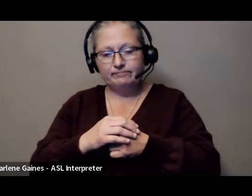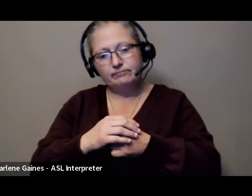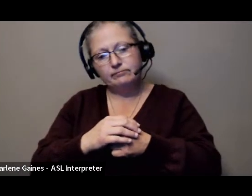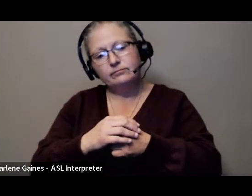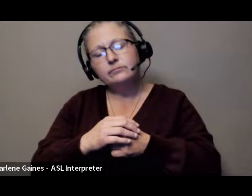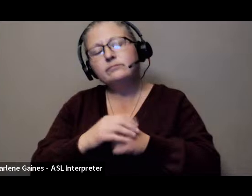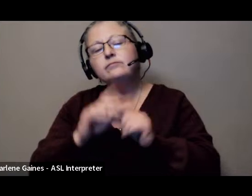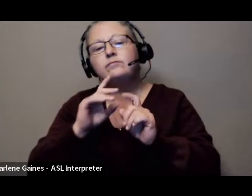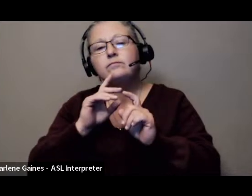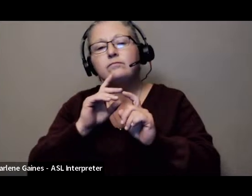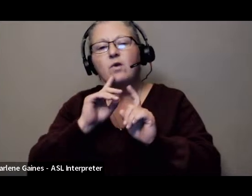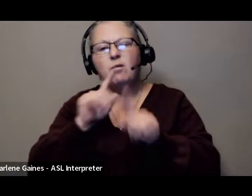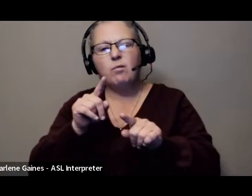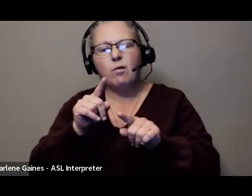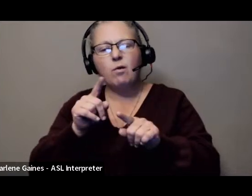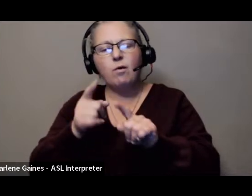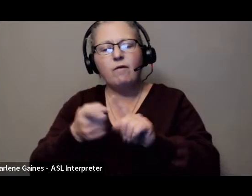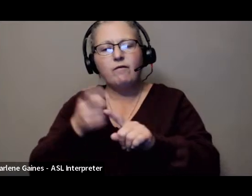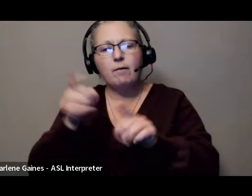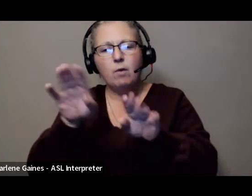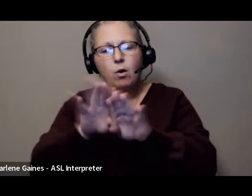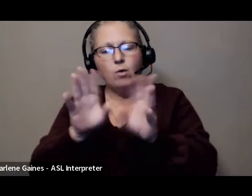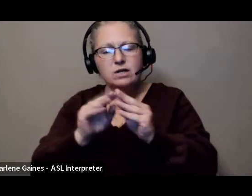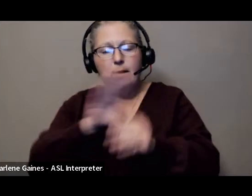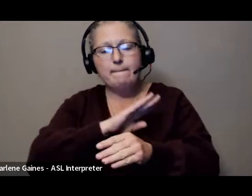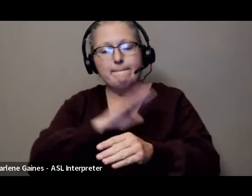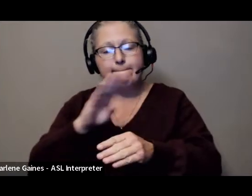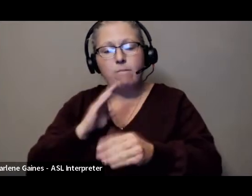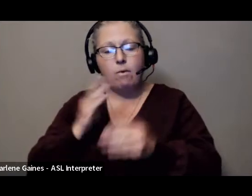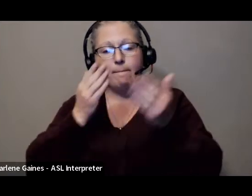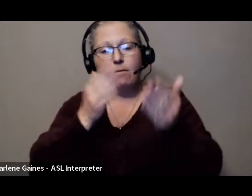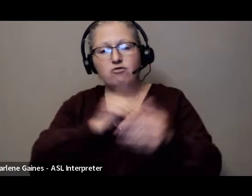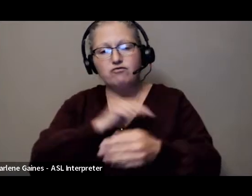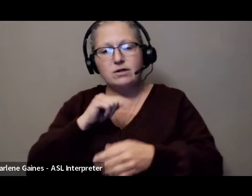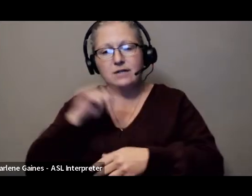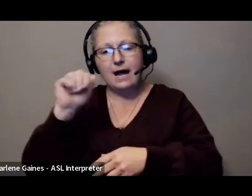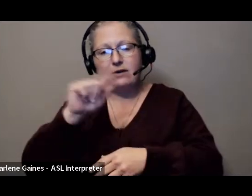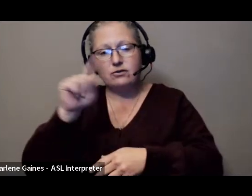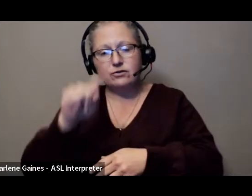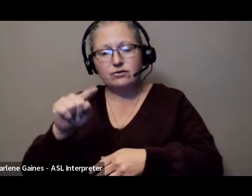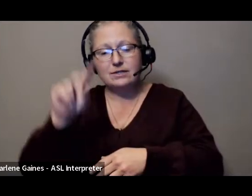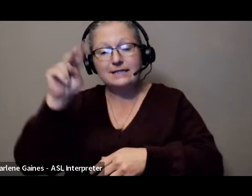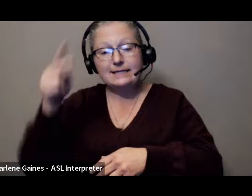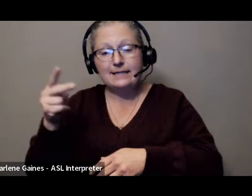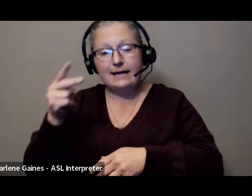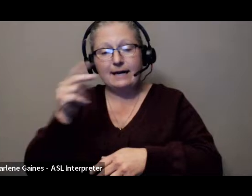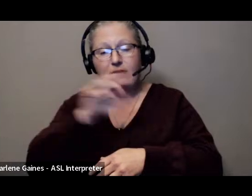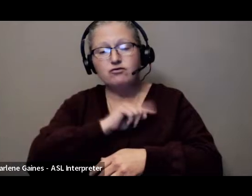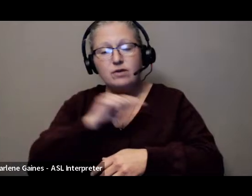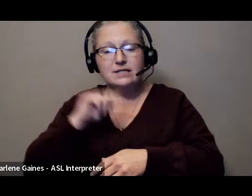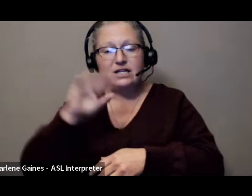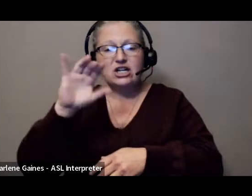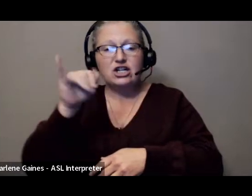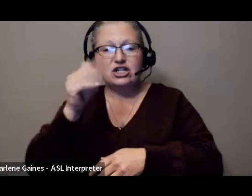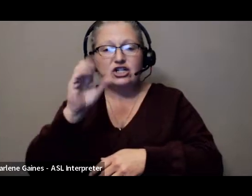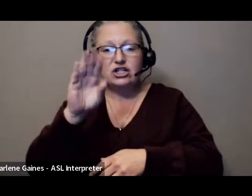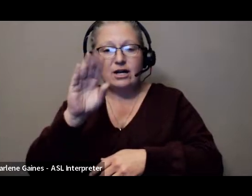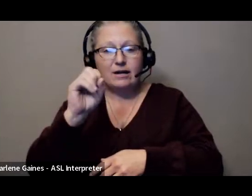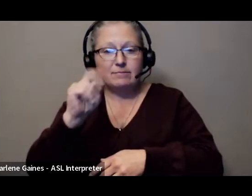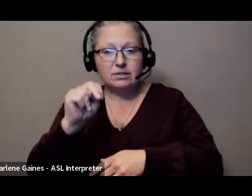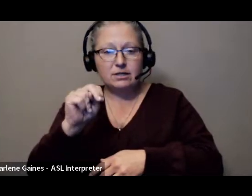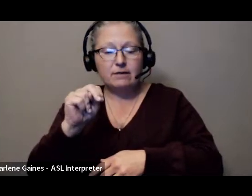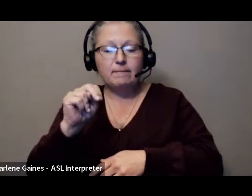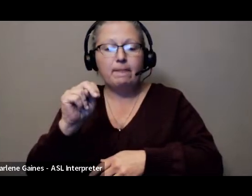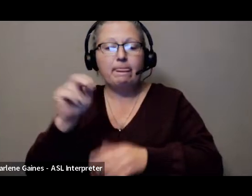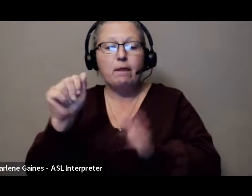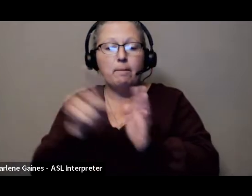Okay, reporting out from closed session. In closed session, the board, upon motion of Trustee Andrade Zuniga and seconded by Trustee Jacobson, moved to approve